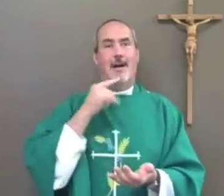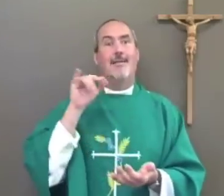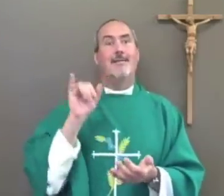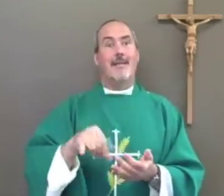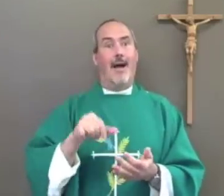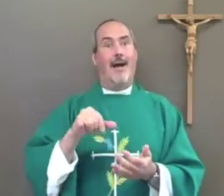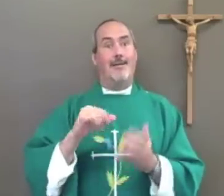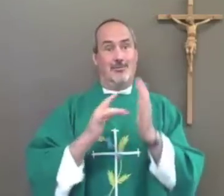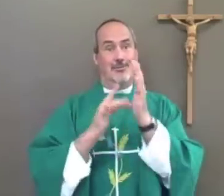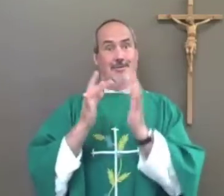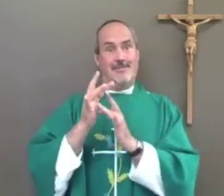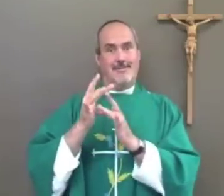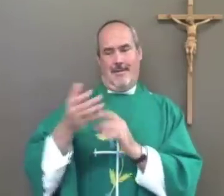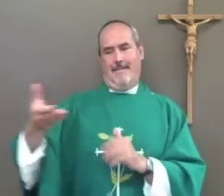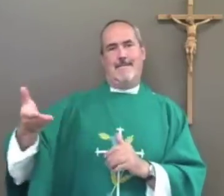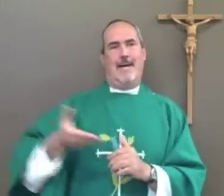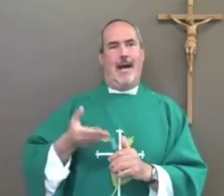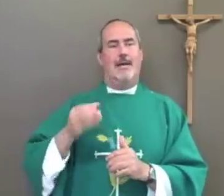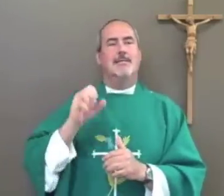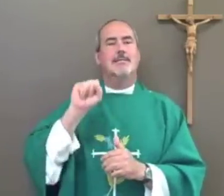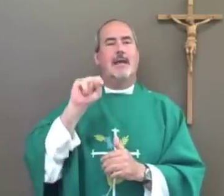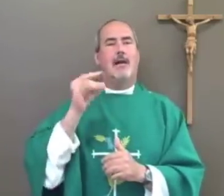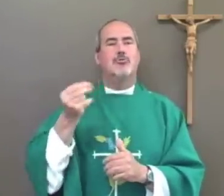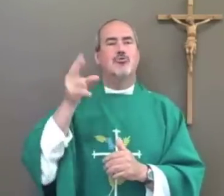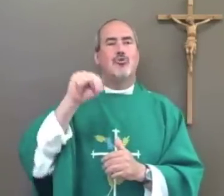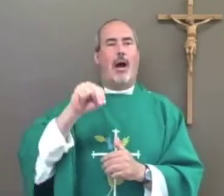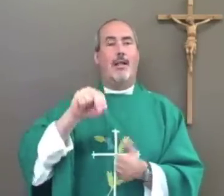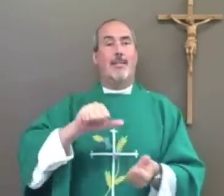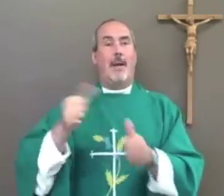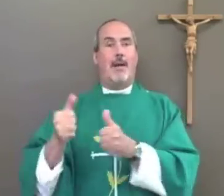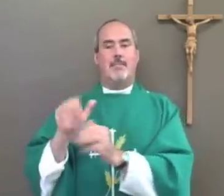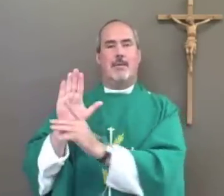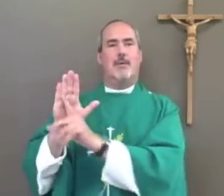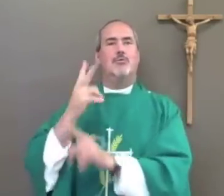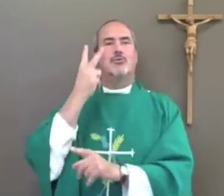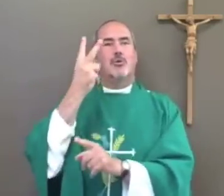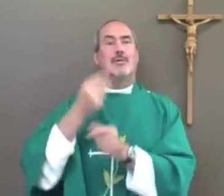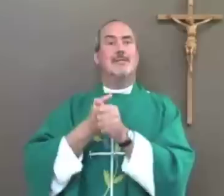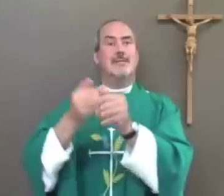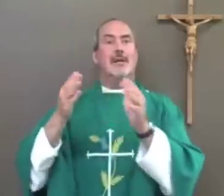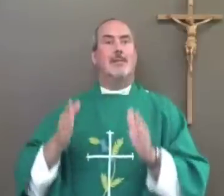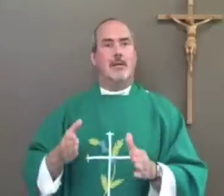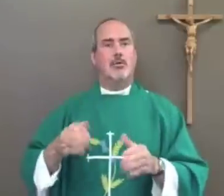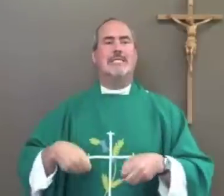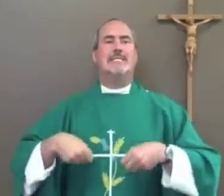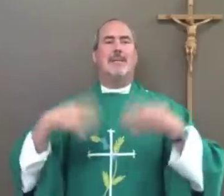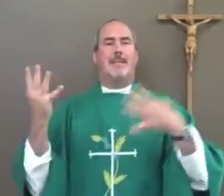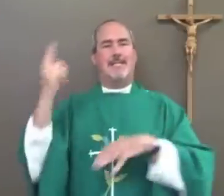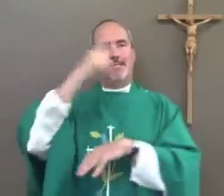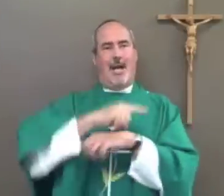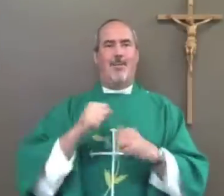Today's gospel tells us that Jesus invited St. John the Baptist and two of his disciples to spend the day with